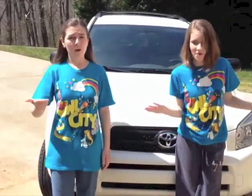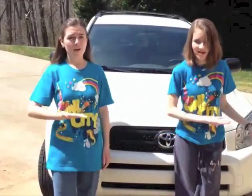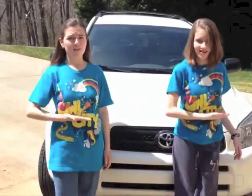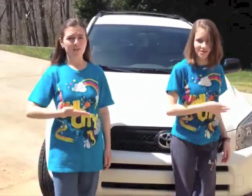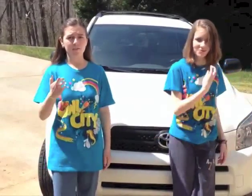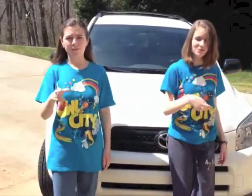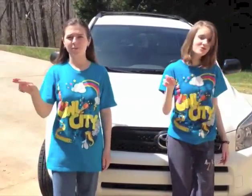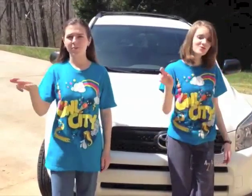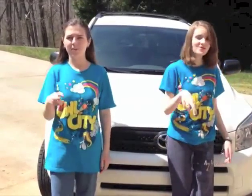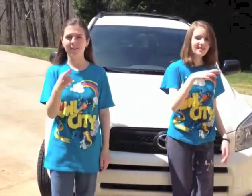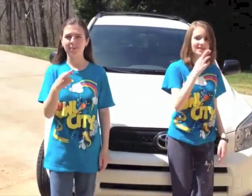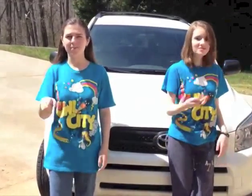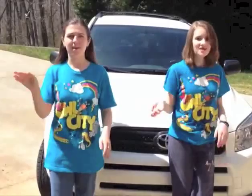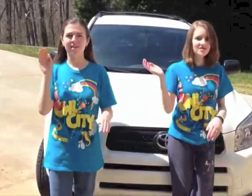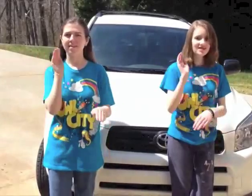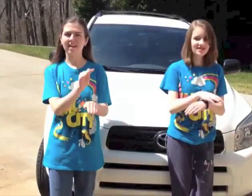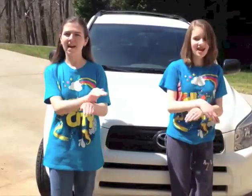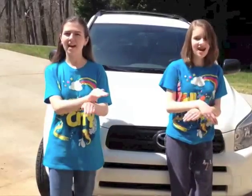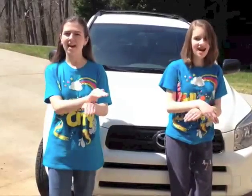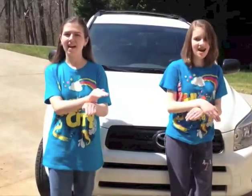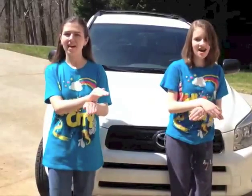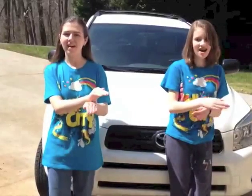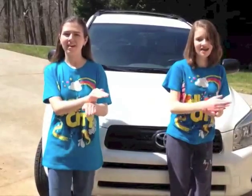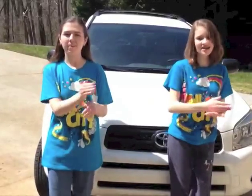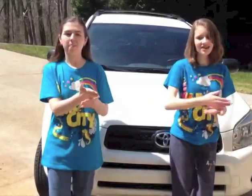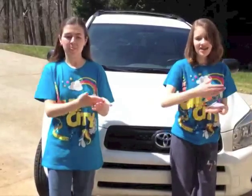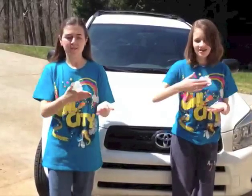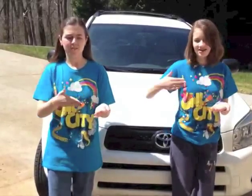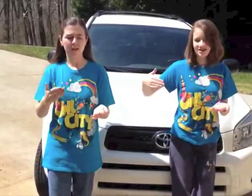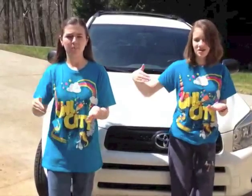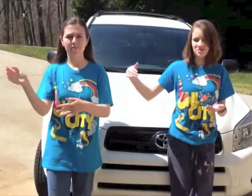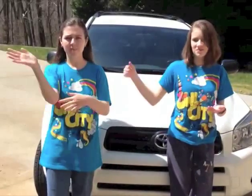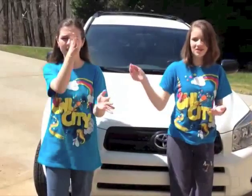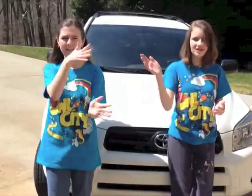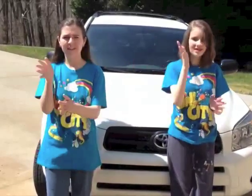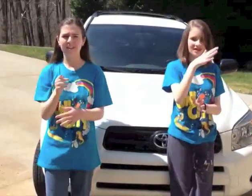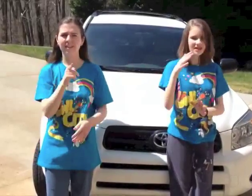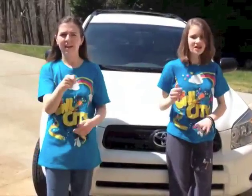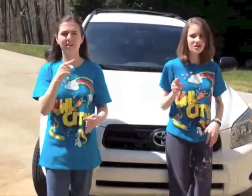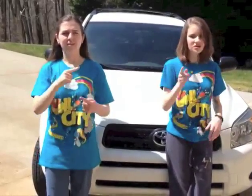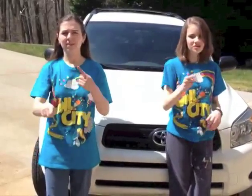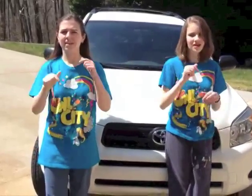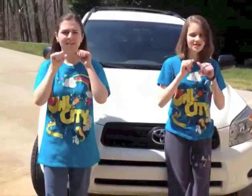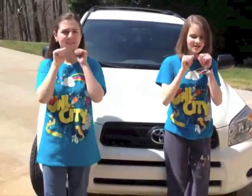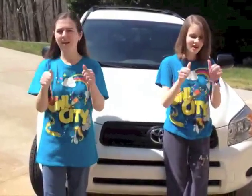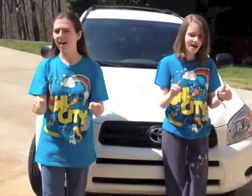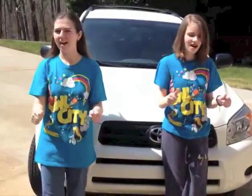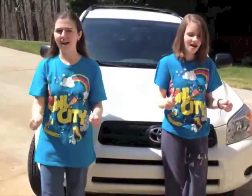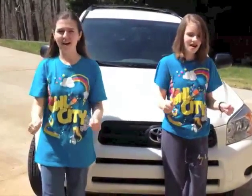Welcome to the rhythm of the night There's something in the air you can't deny